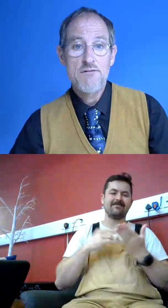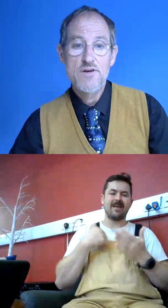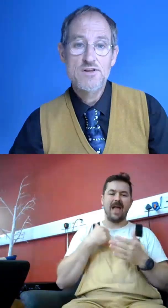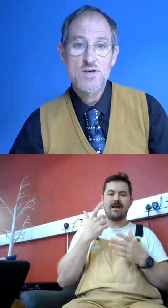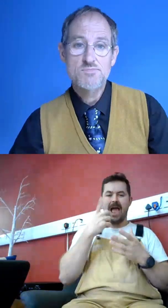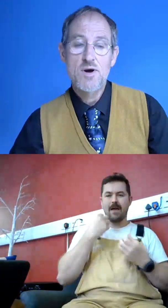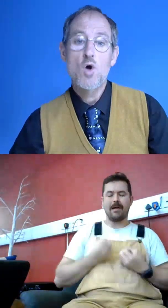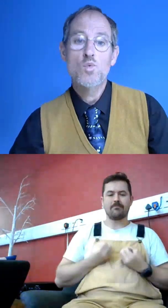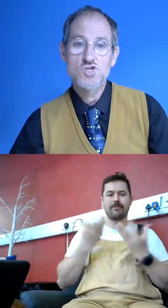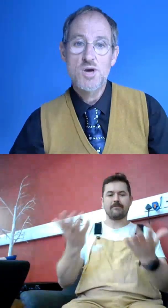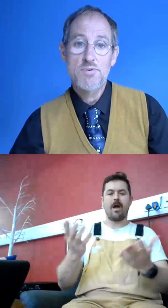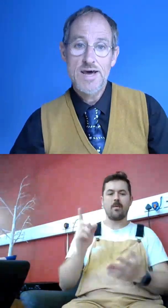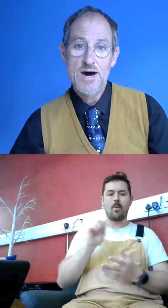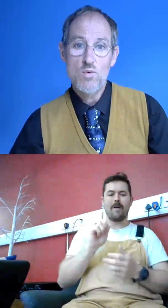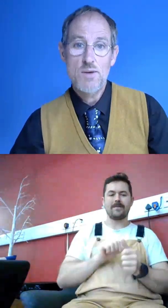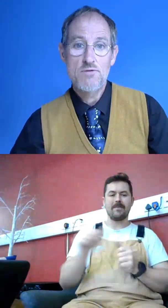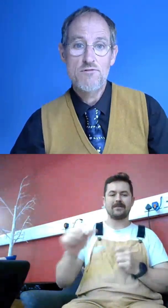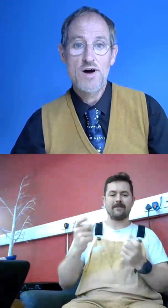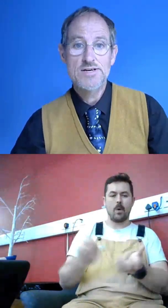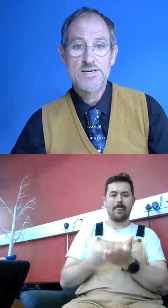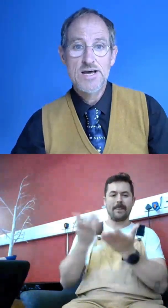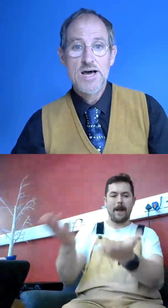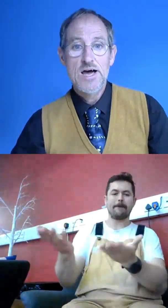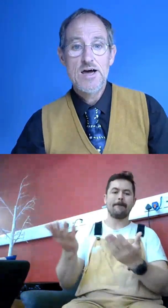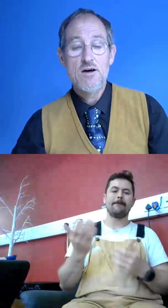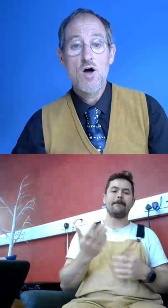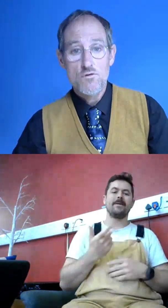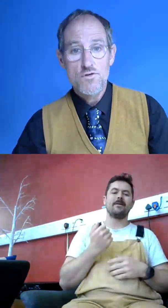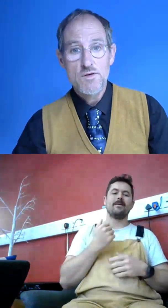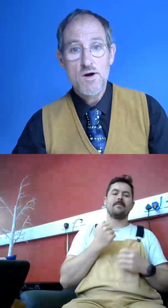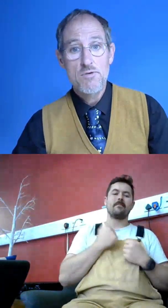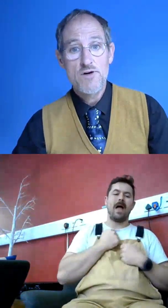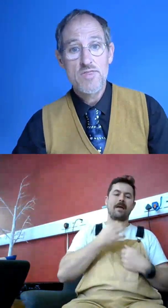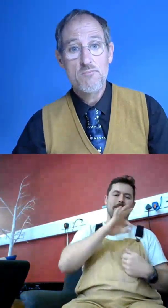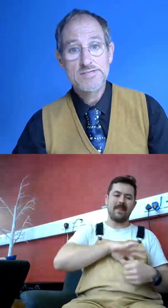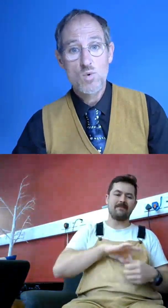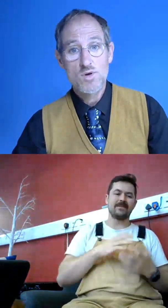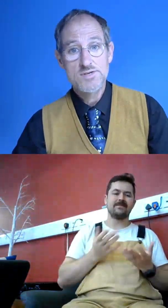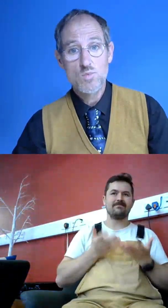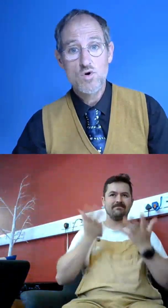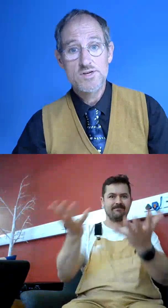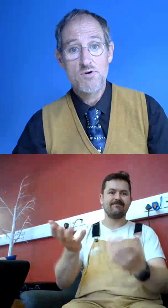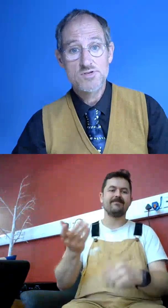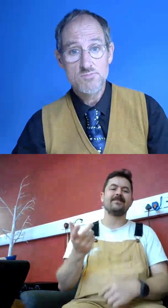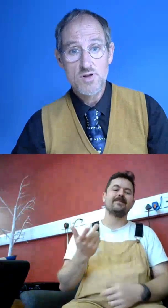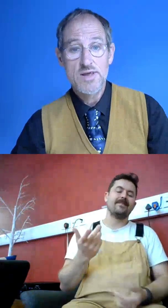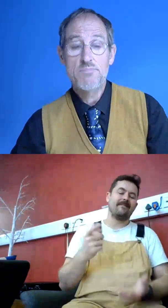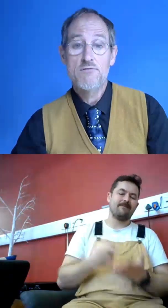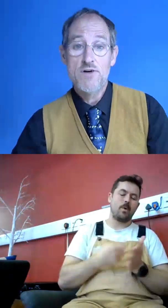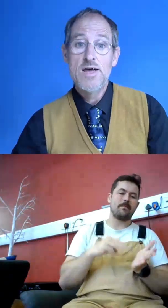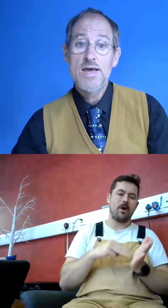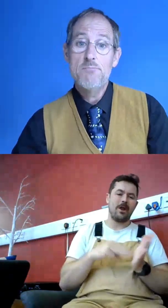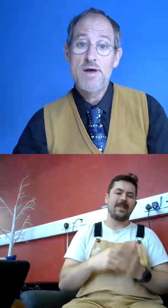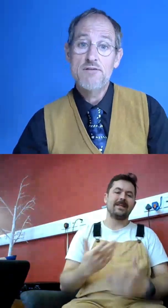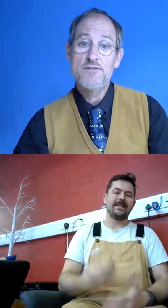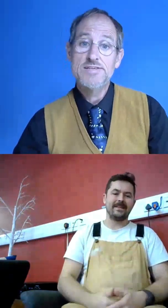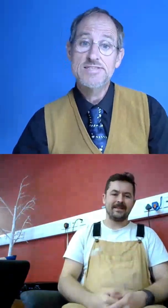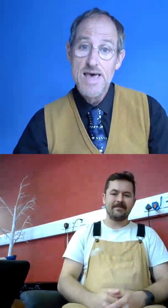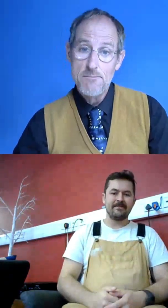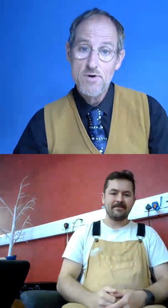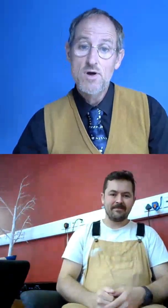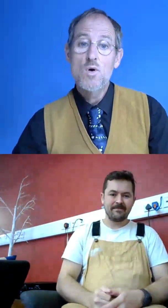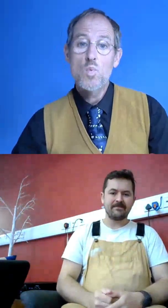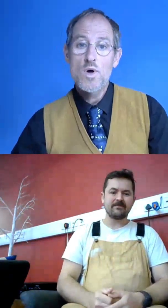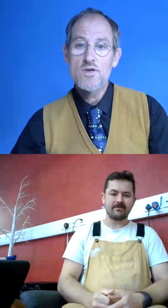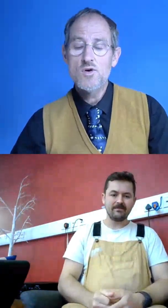my, I feel as though it's my ownership now. I provide, hopefully, I provide the best quality work as possible, and it